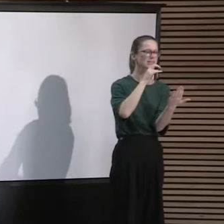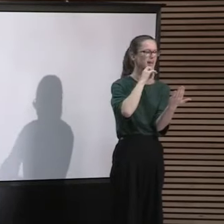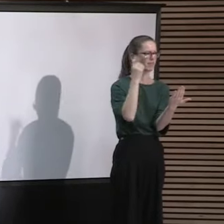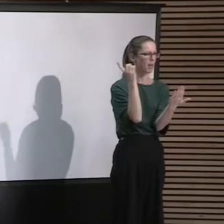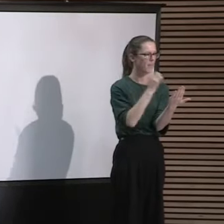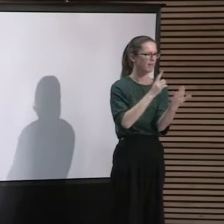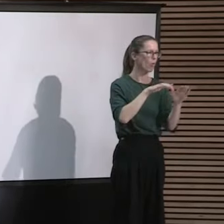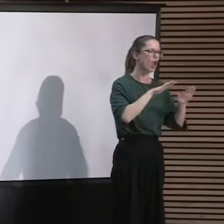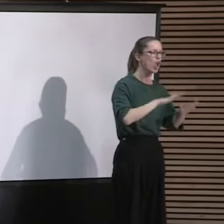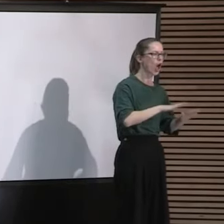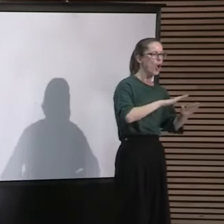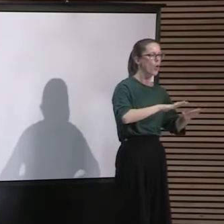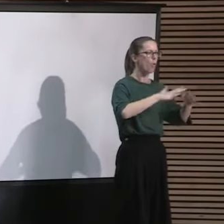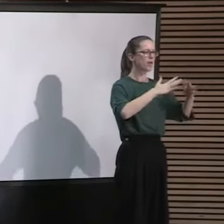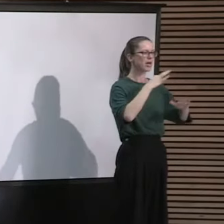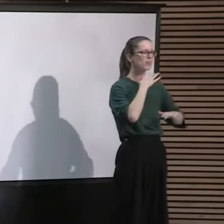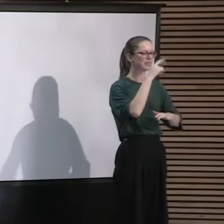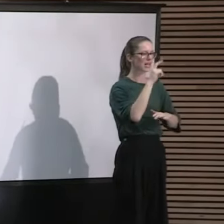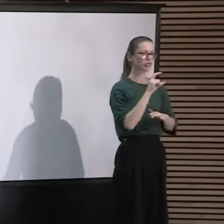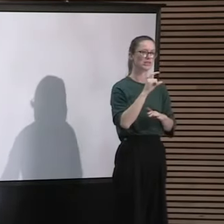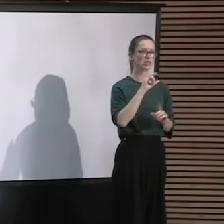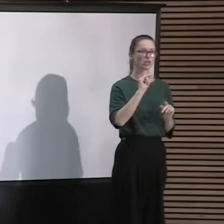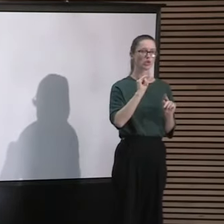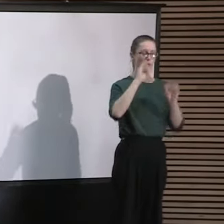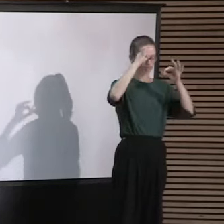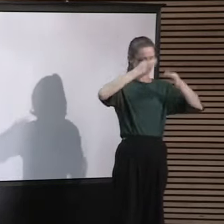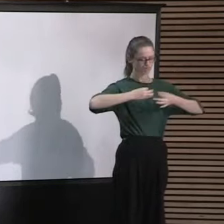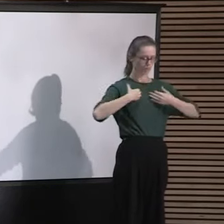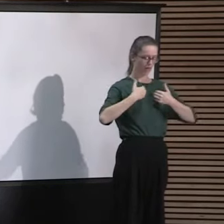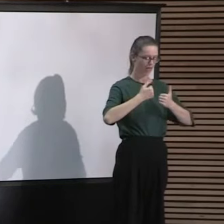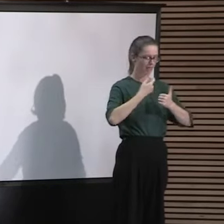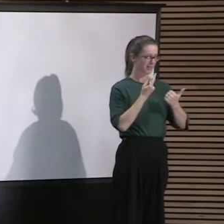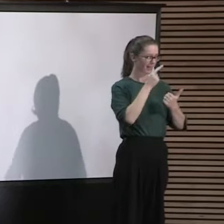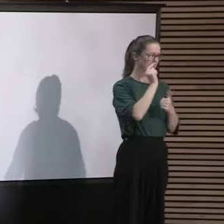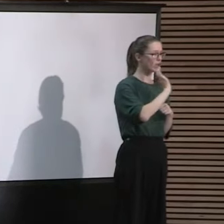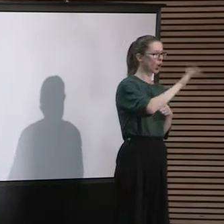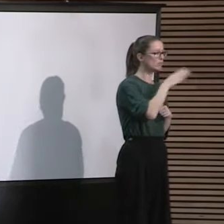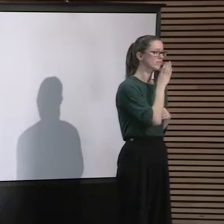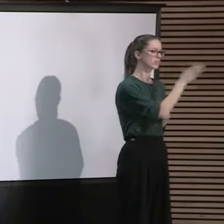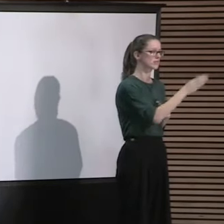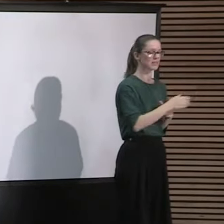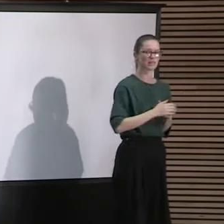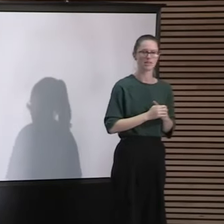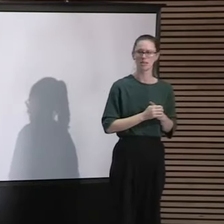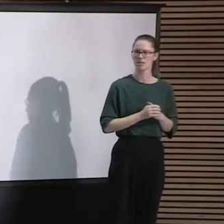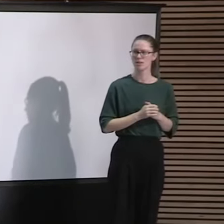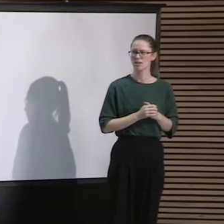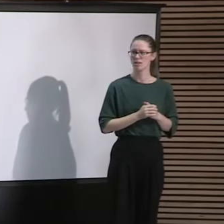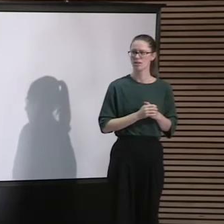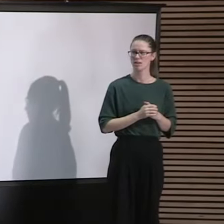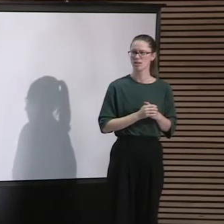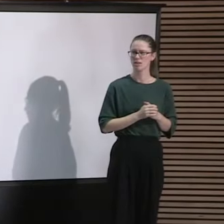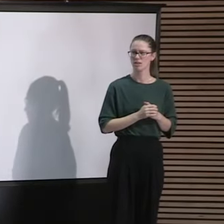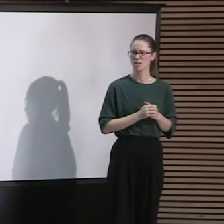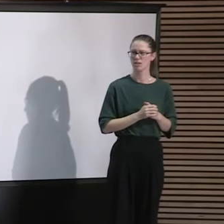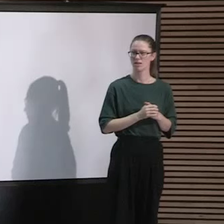from low and medium risk countries, they just complete a health assessment and then can return home and operate as usual. I'll just get